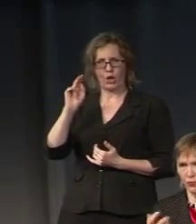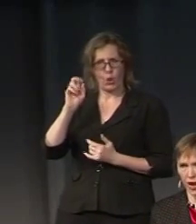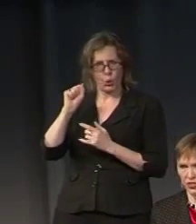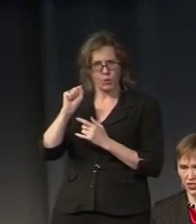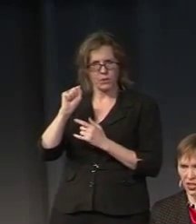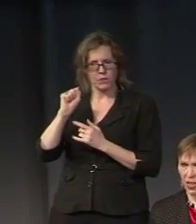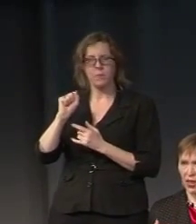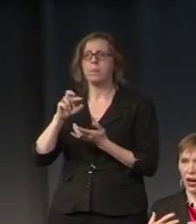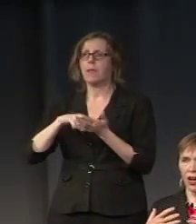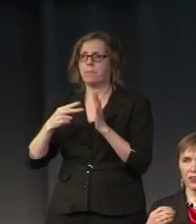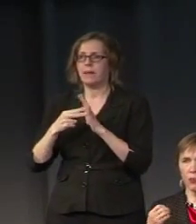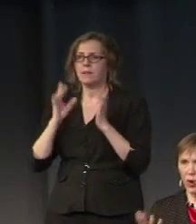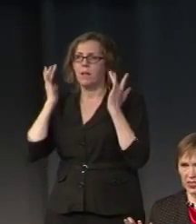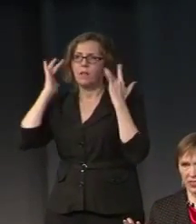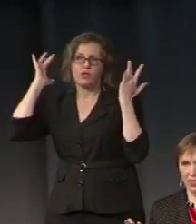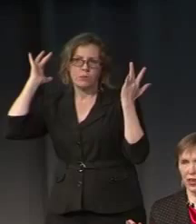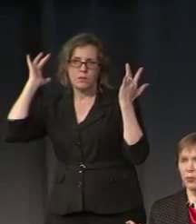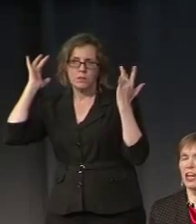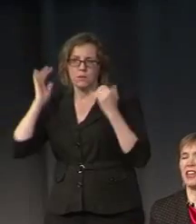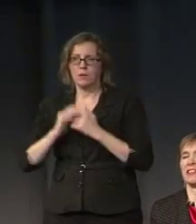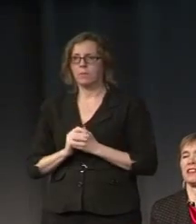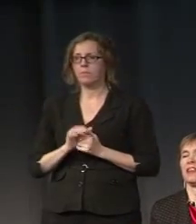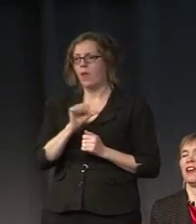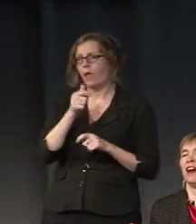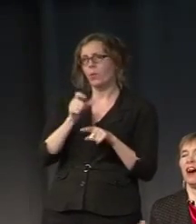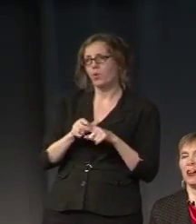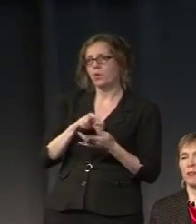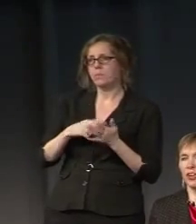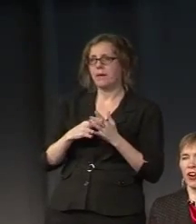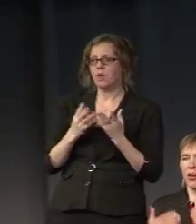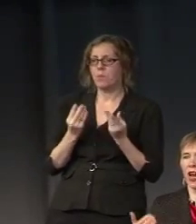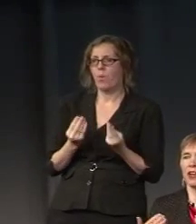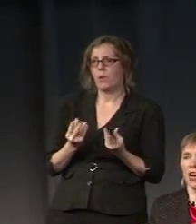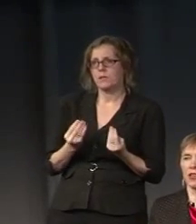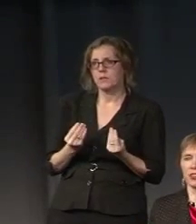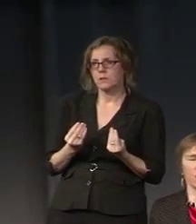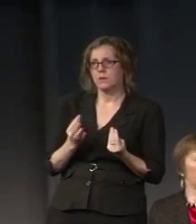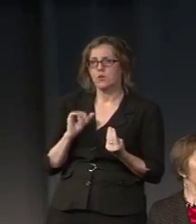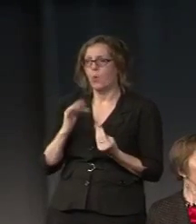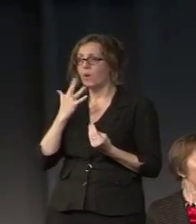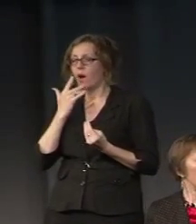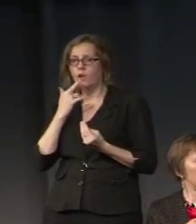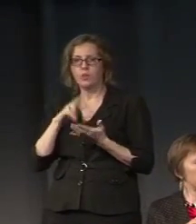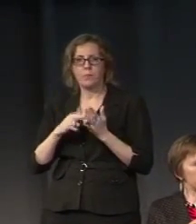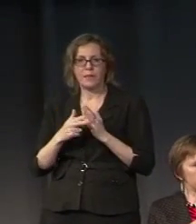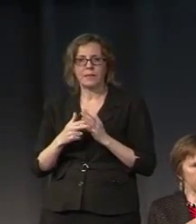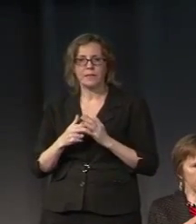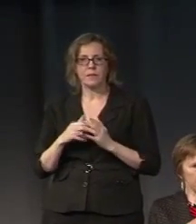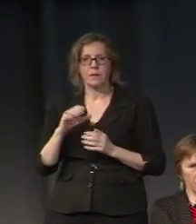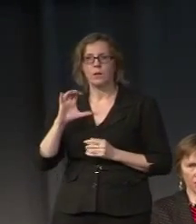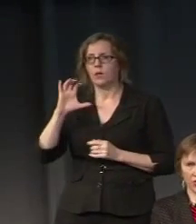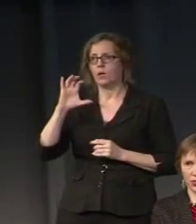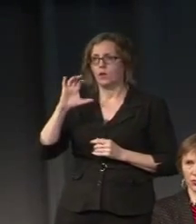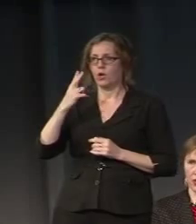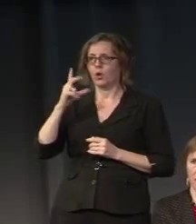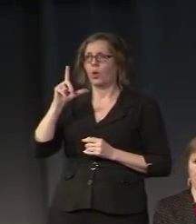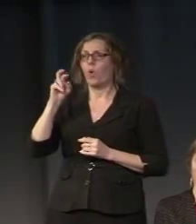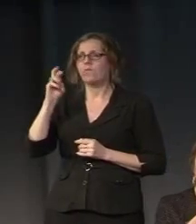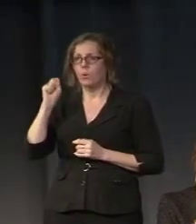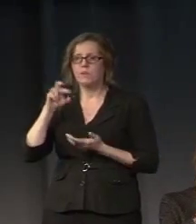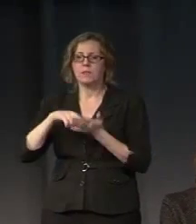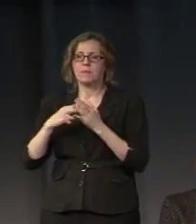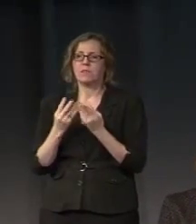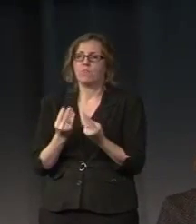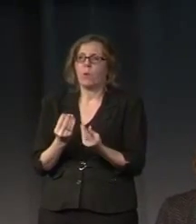it meant fresh, moist, like plants, you know, and on and on. So the turn to